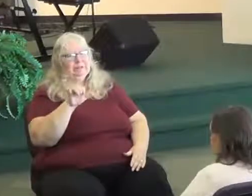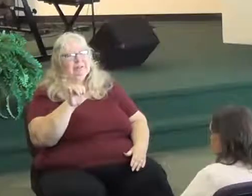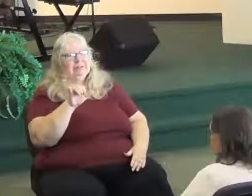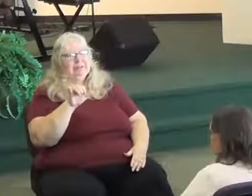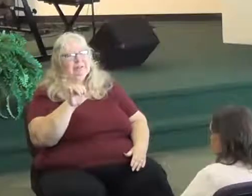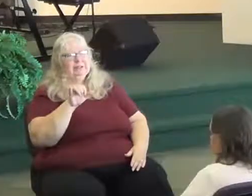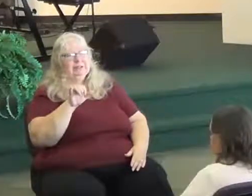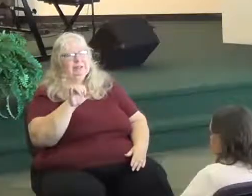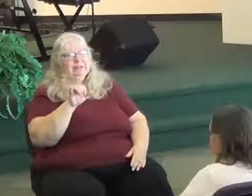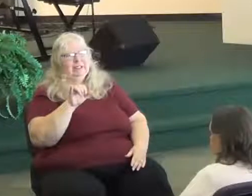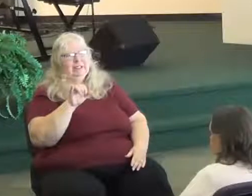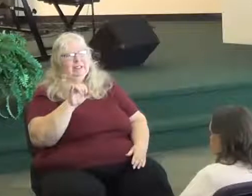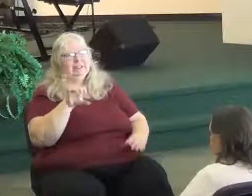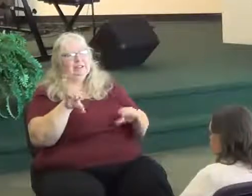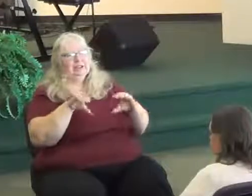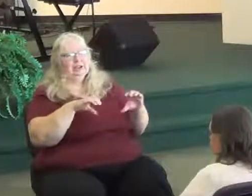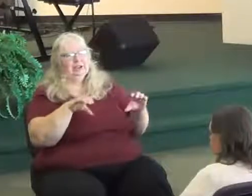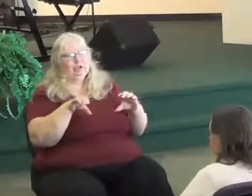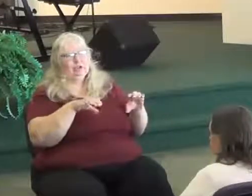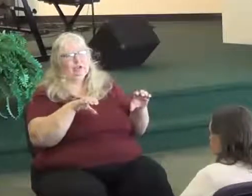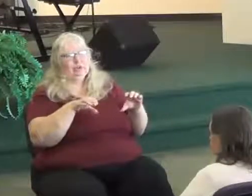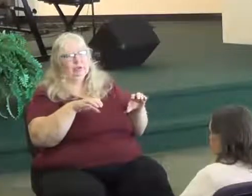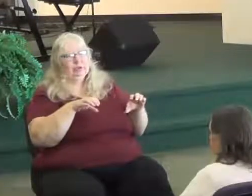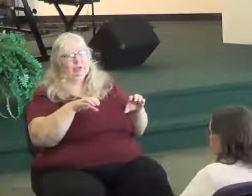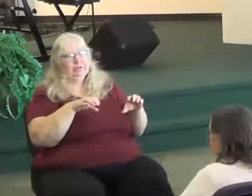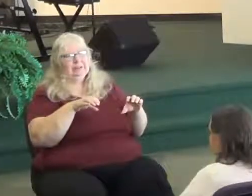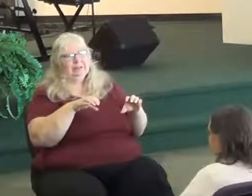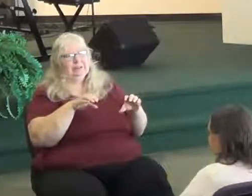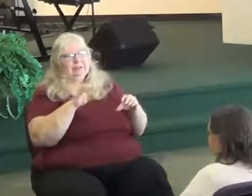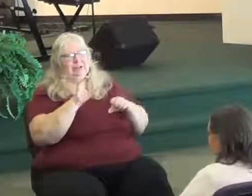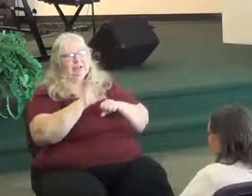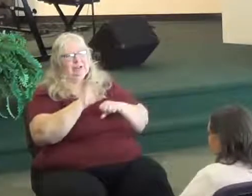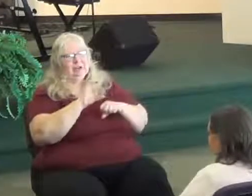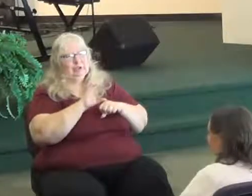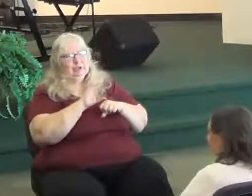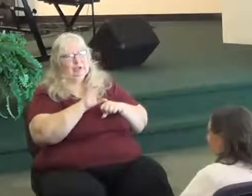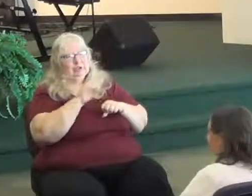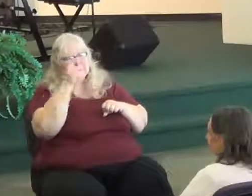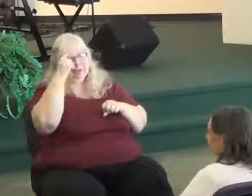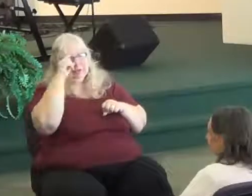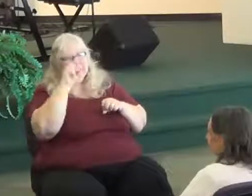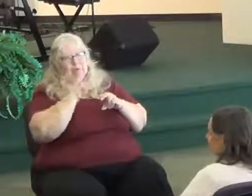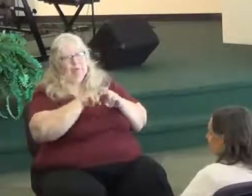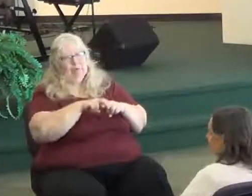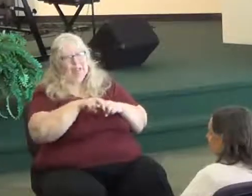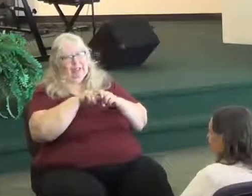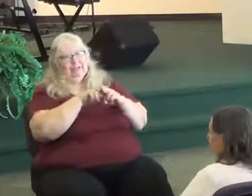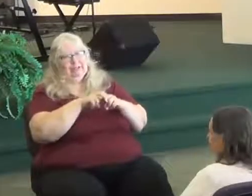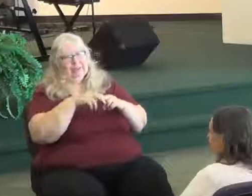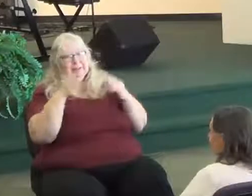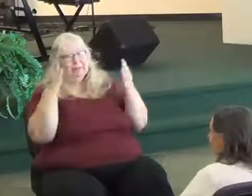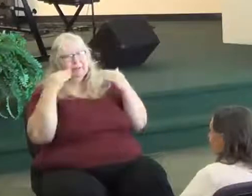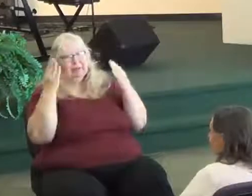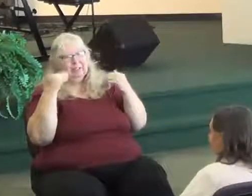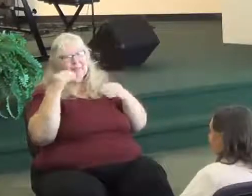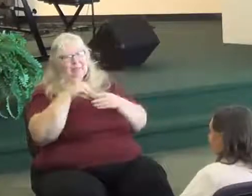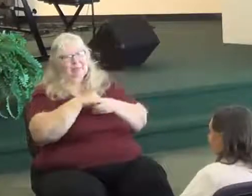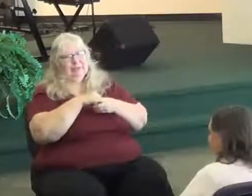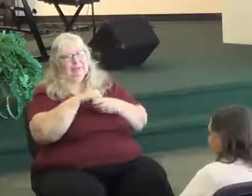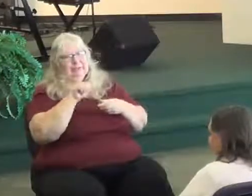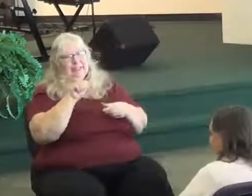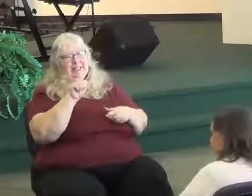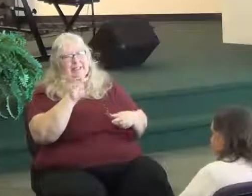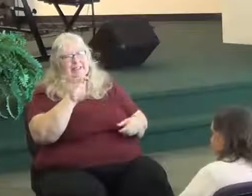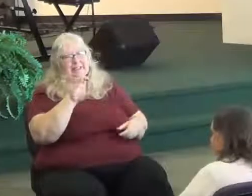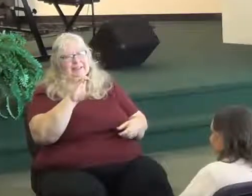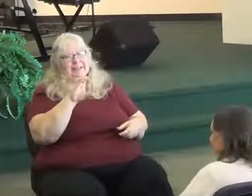so there's people sitting out there in 80 degree weather right now, really hot and fanning themselves, and we're here in the air conditioning.